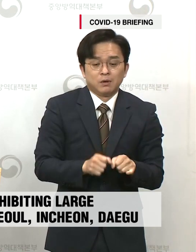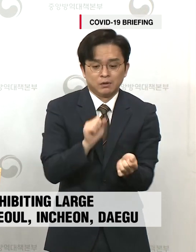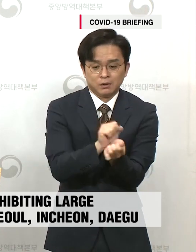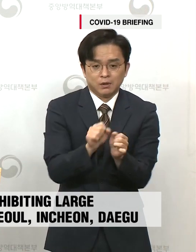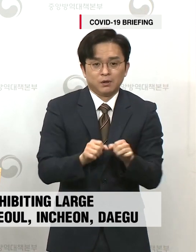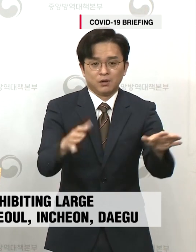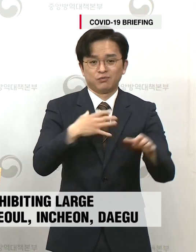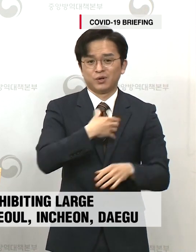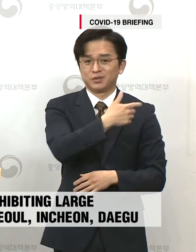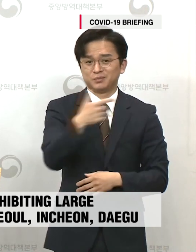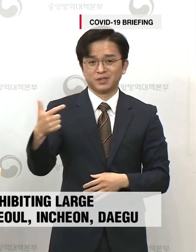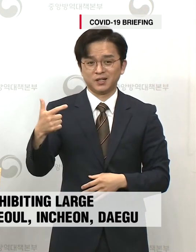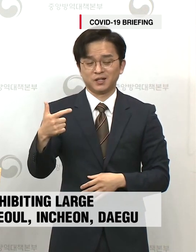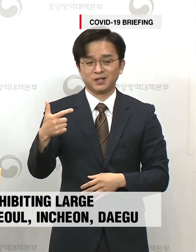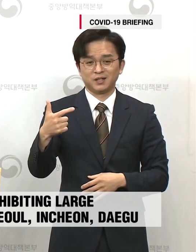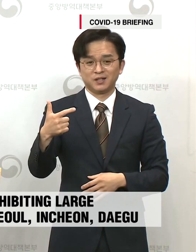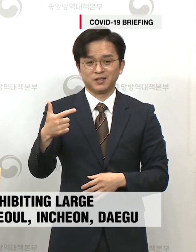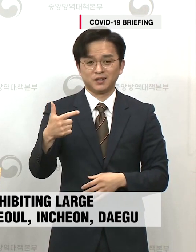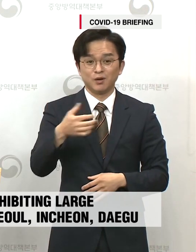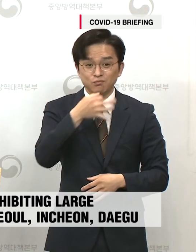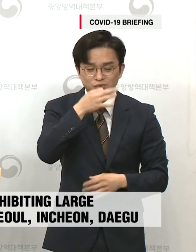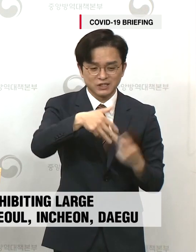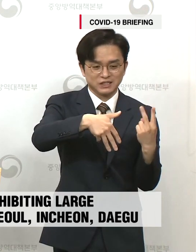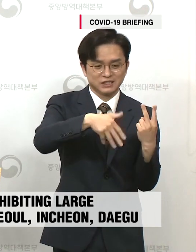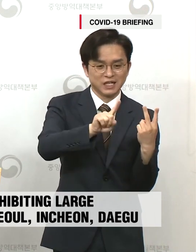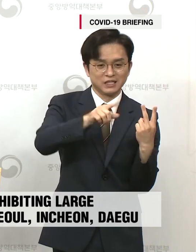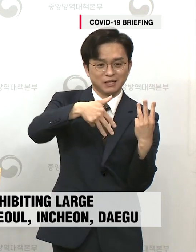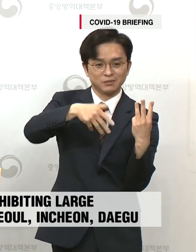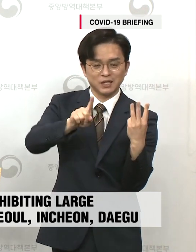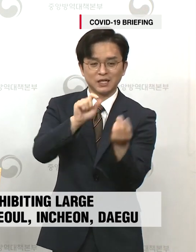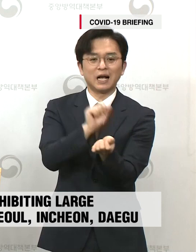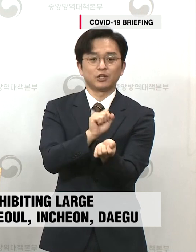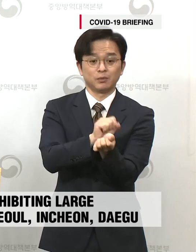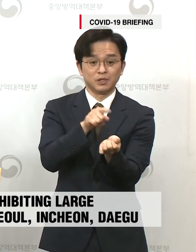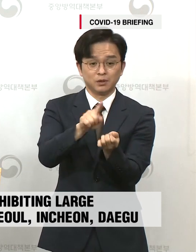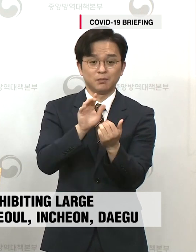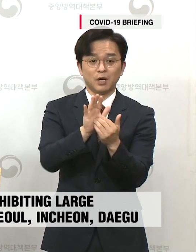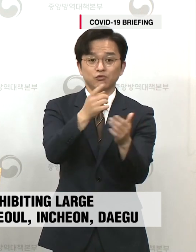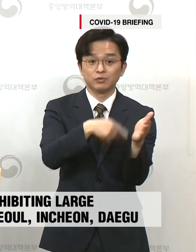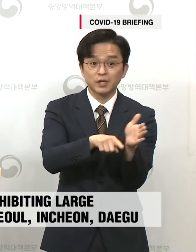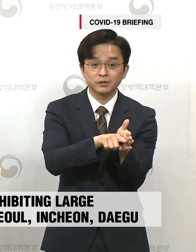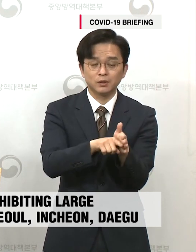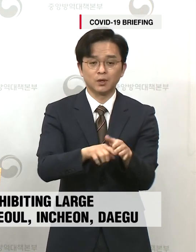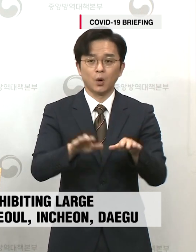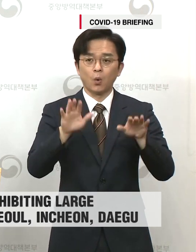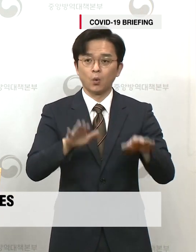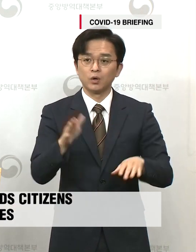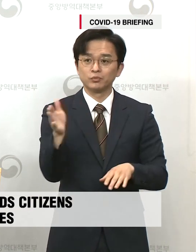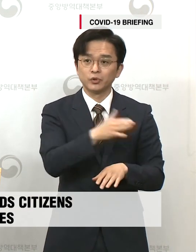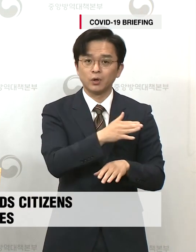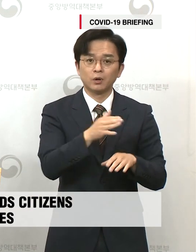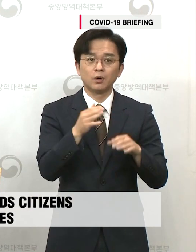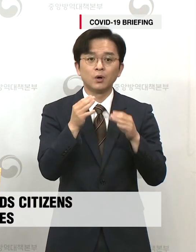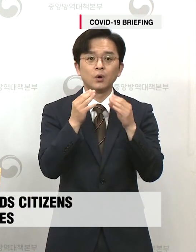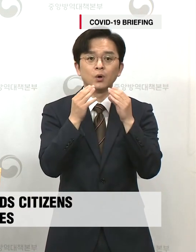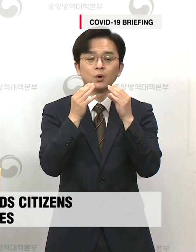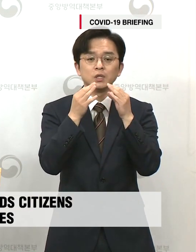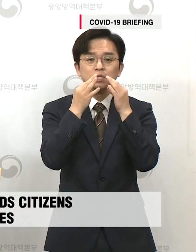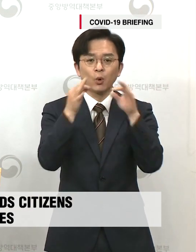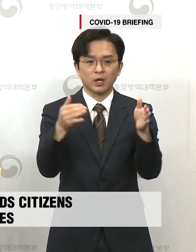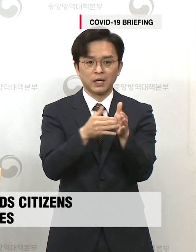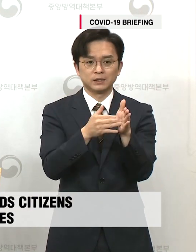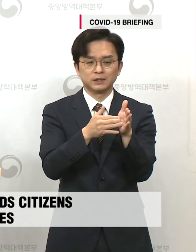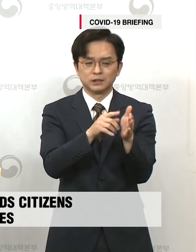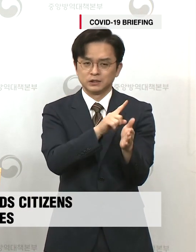in everyday life, so it is a very there is a high risk of further infection spread. And we believe that this